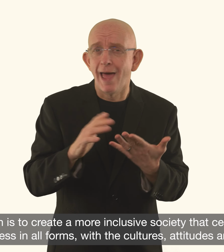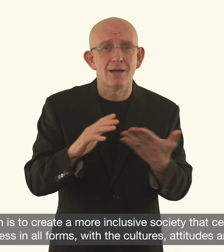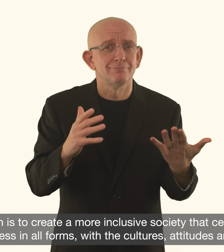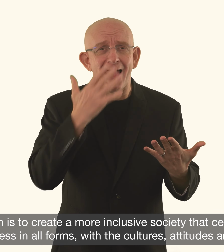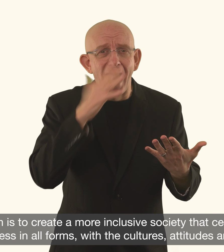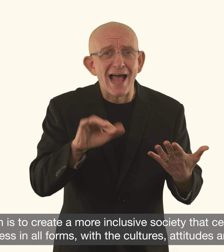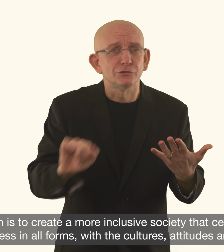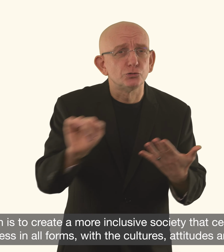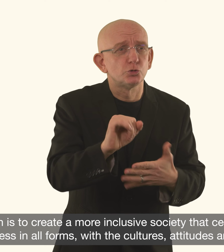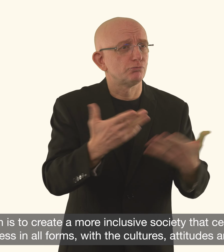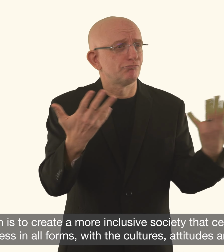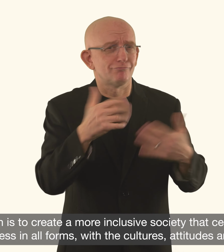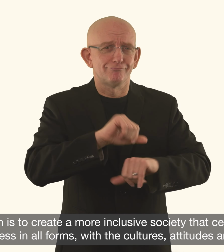cultures, attitudes and environments.